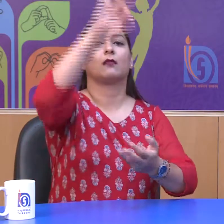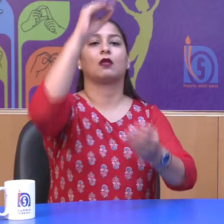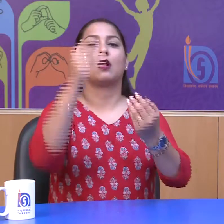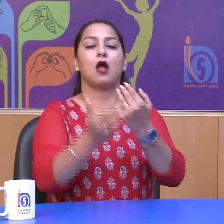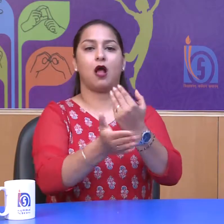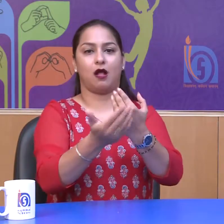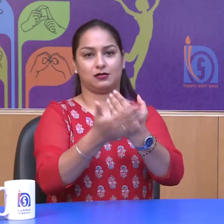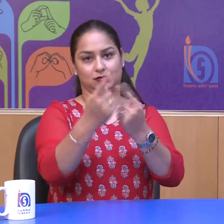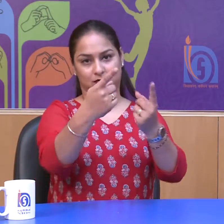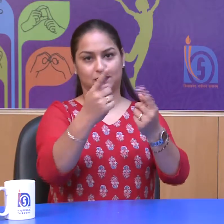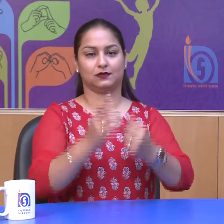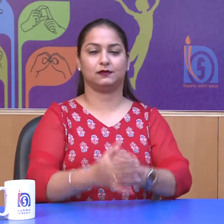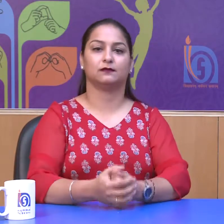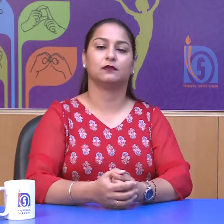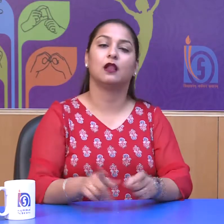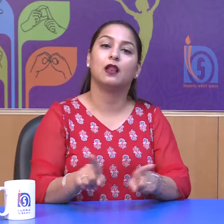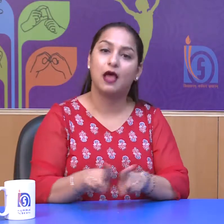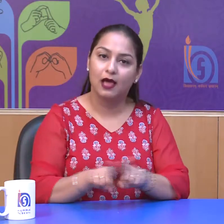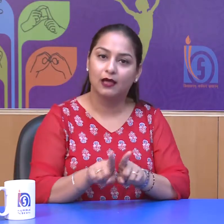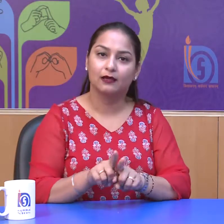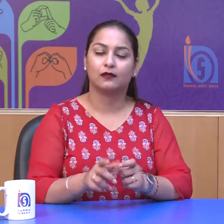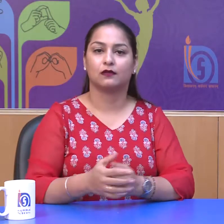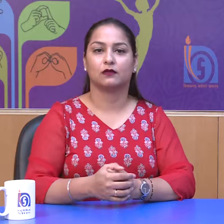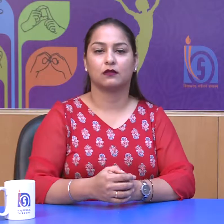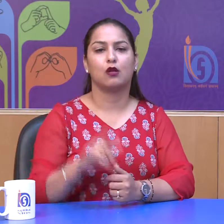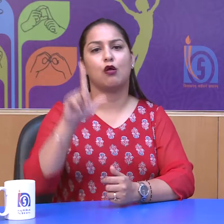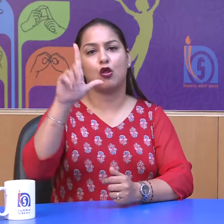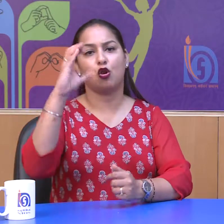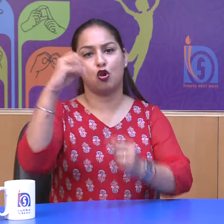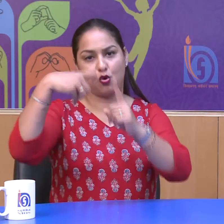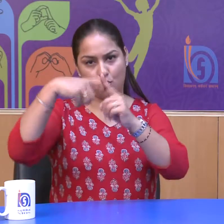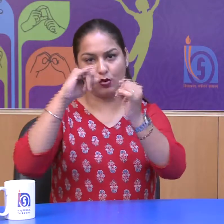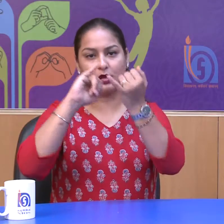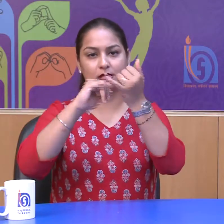bodies like Lok Sabha,